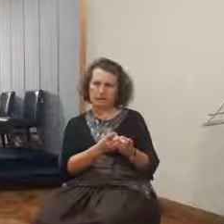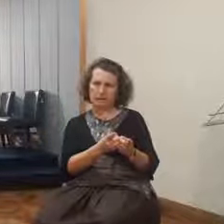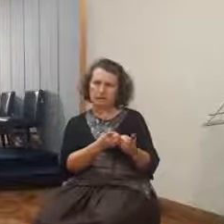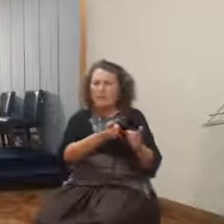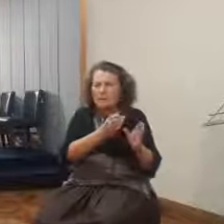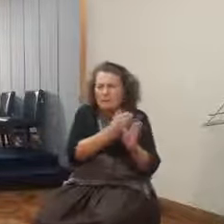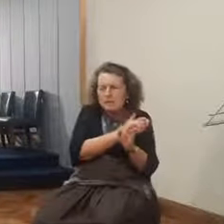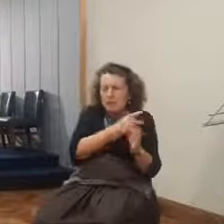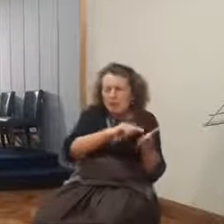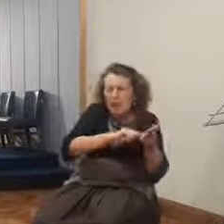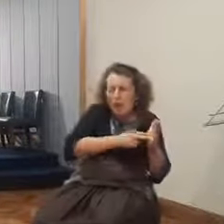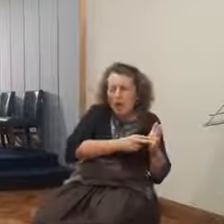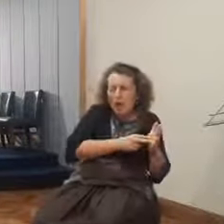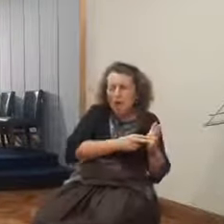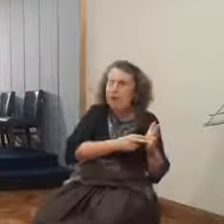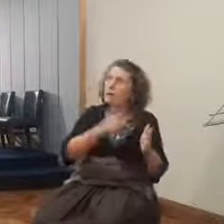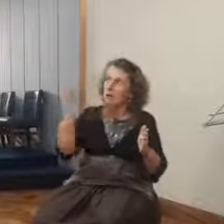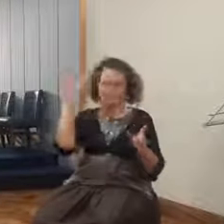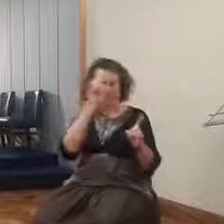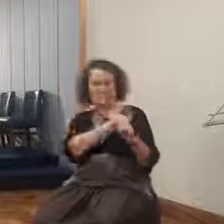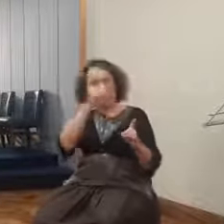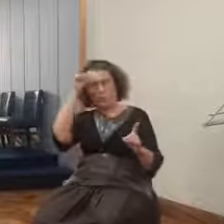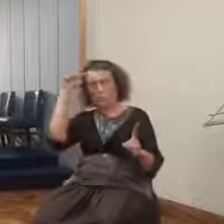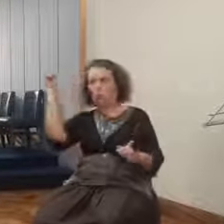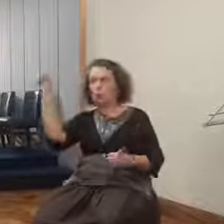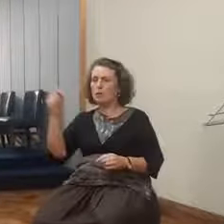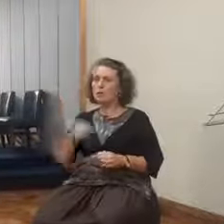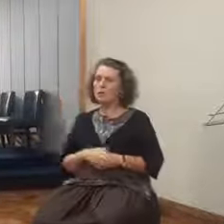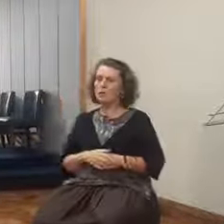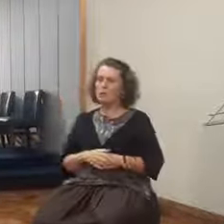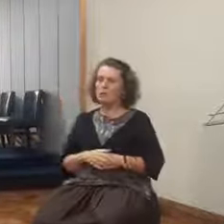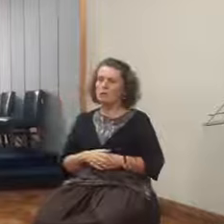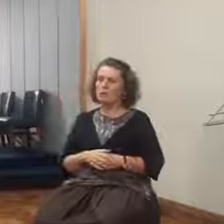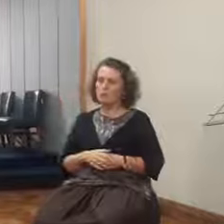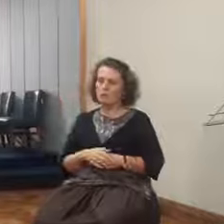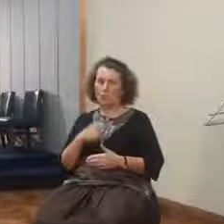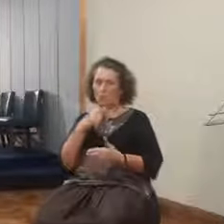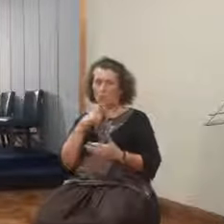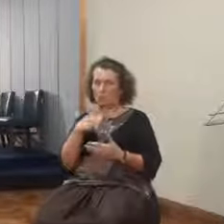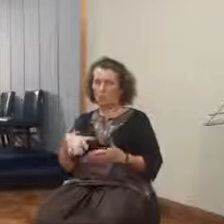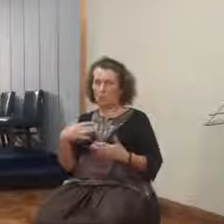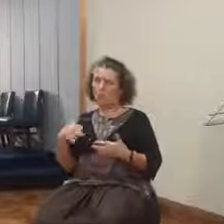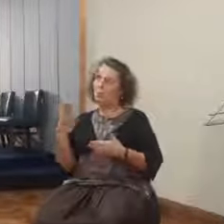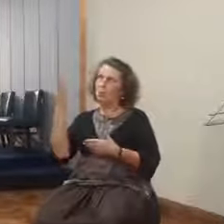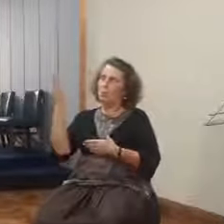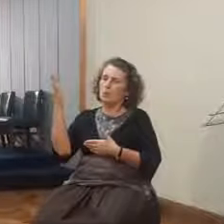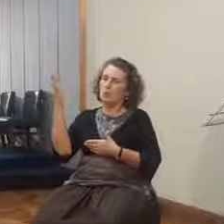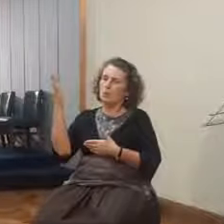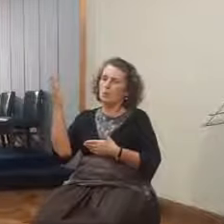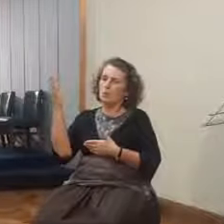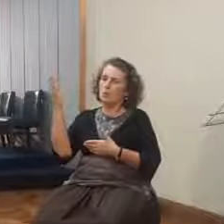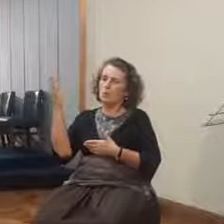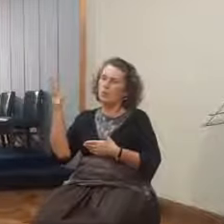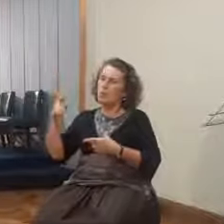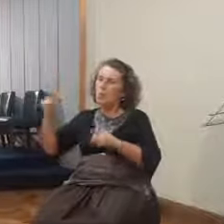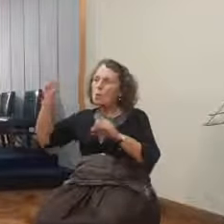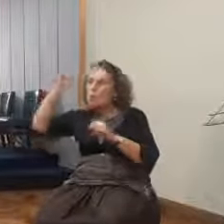plan. I'll mention a bit more about this later, but isn't that an astonishing thought? That the Lord knows